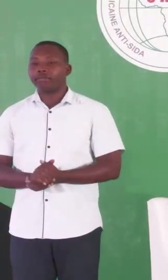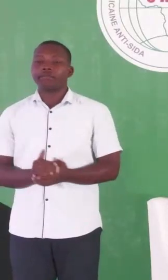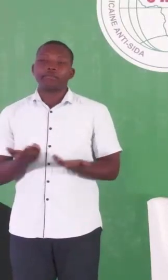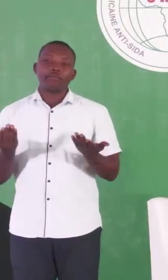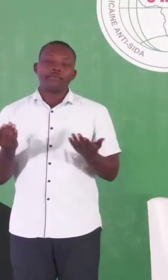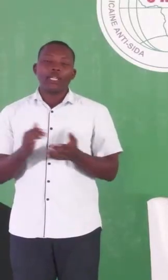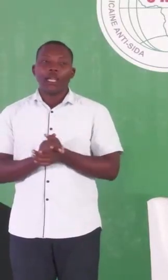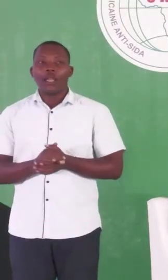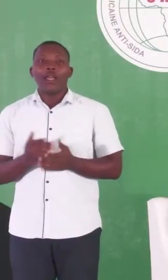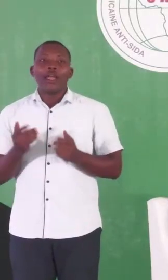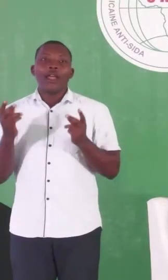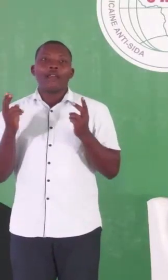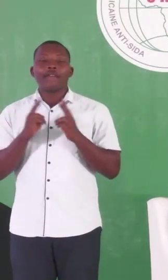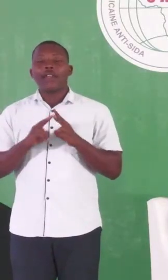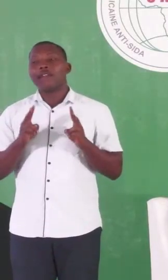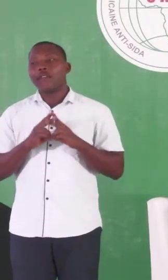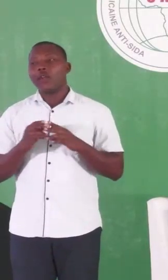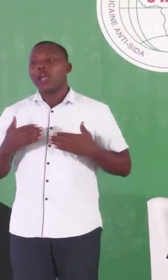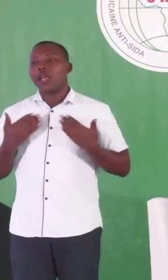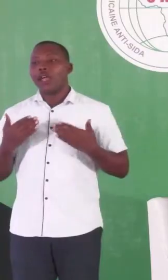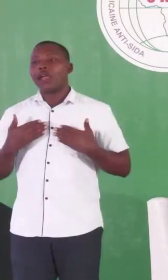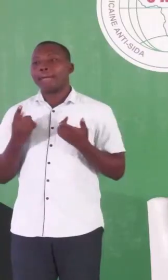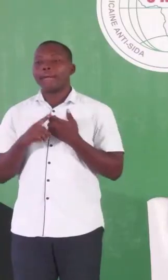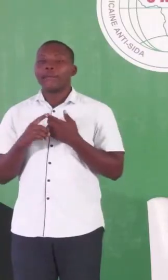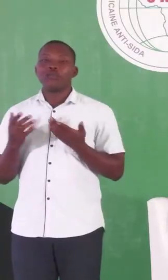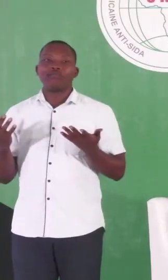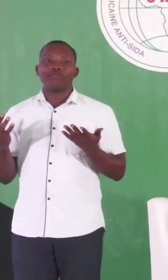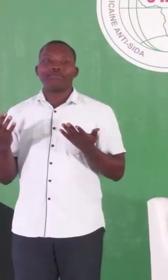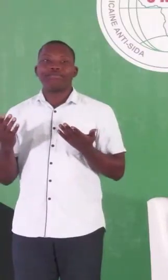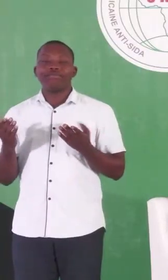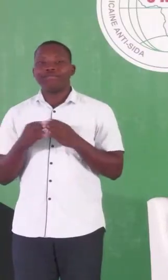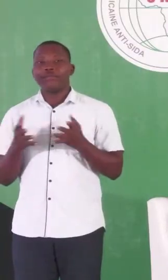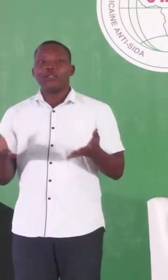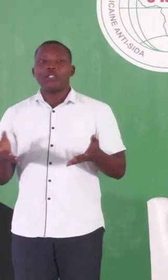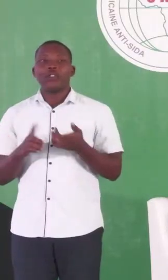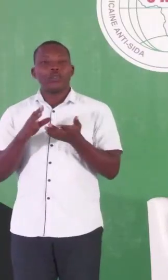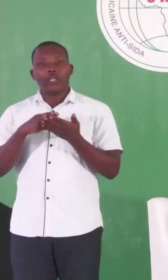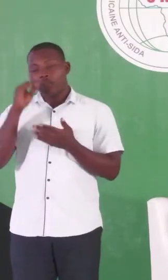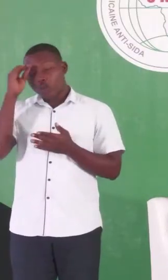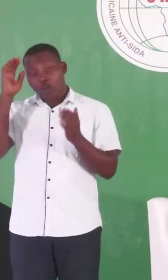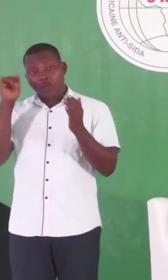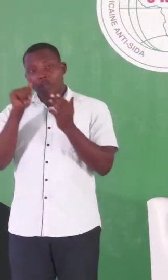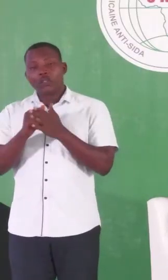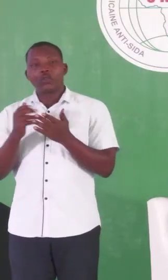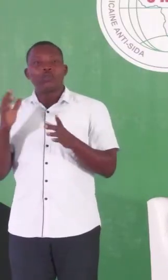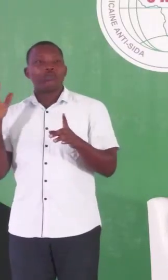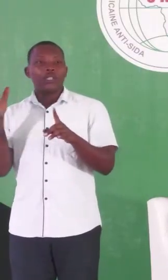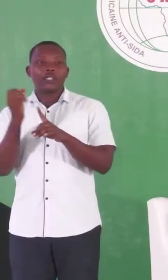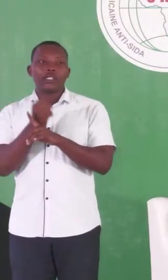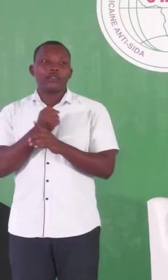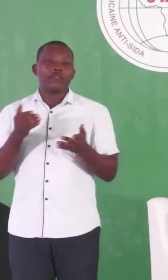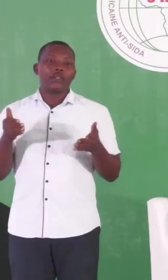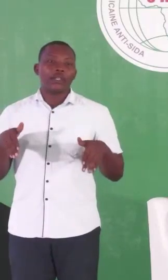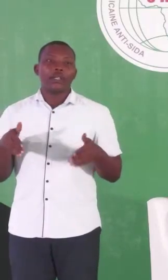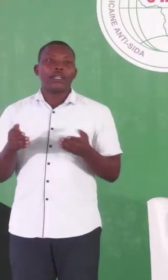very pleased to have you here to learn, because that's what we are hoping we are going to achieve from this session.